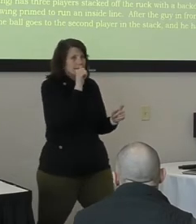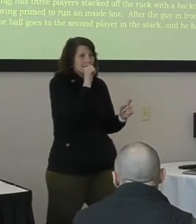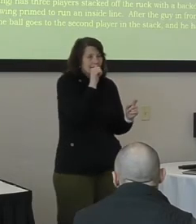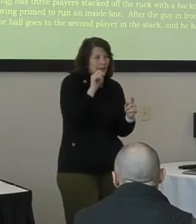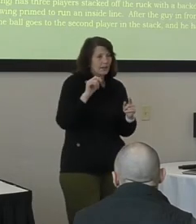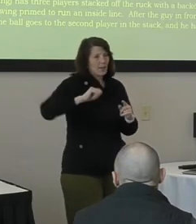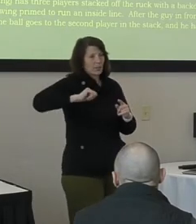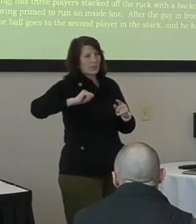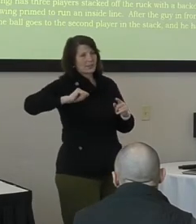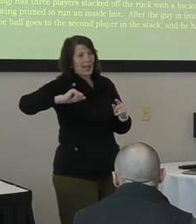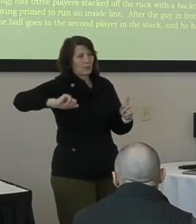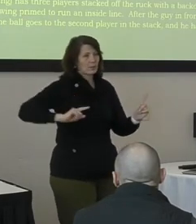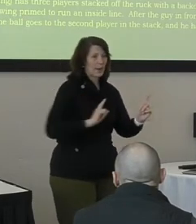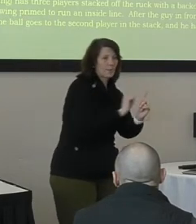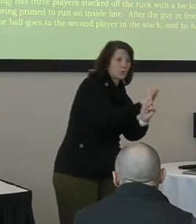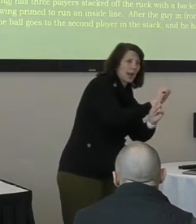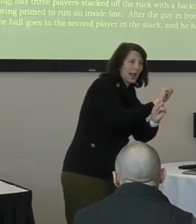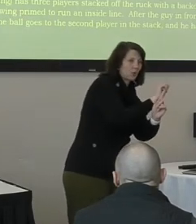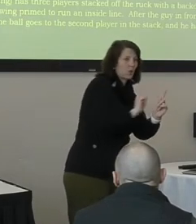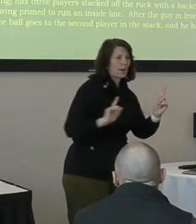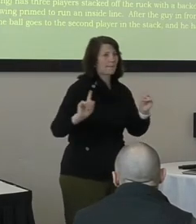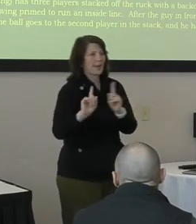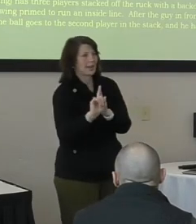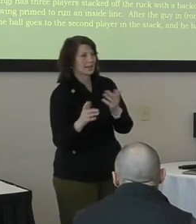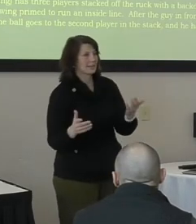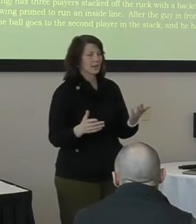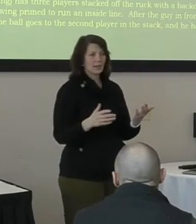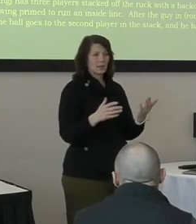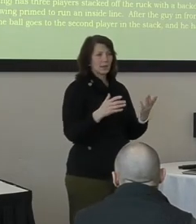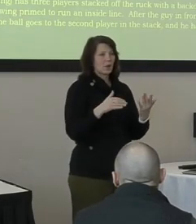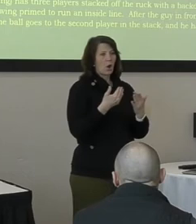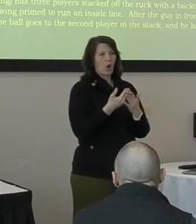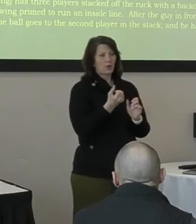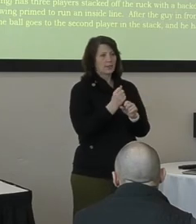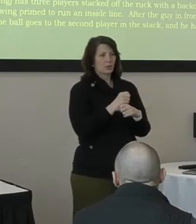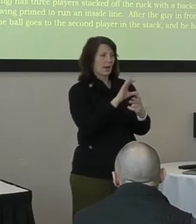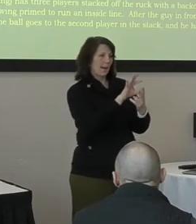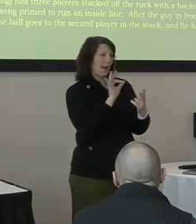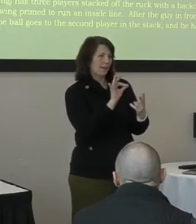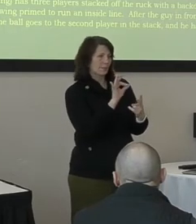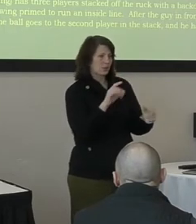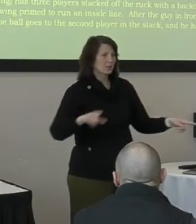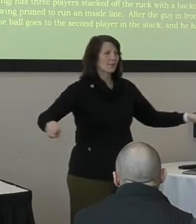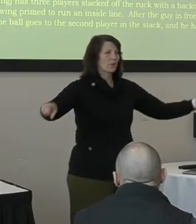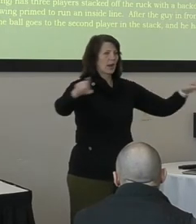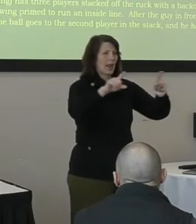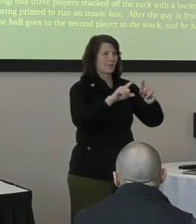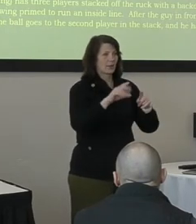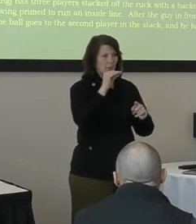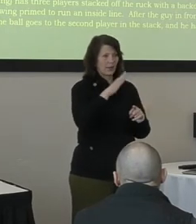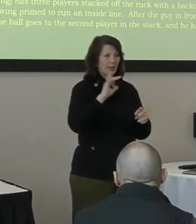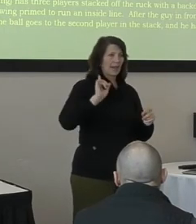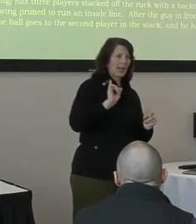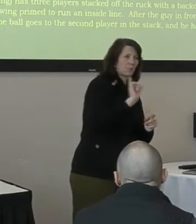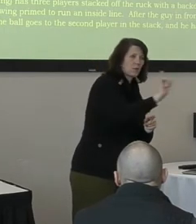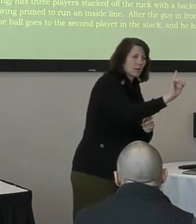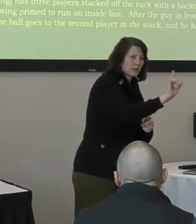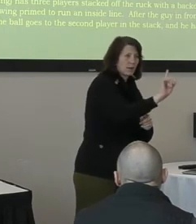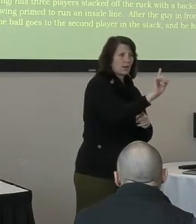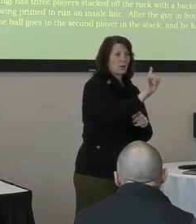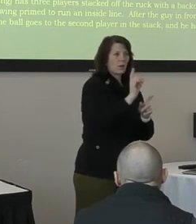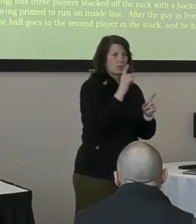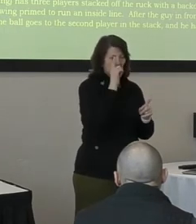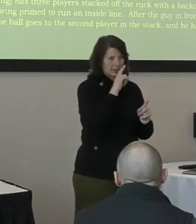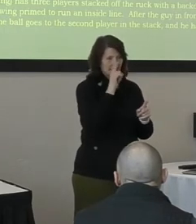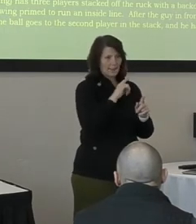to either come around or come back inside. The point being, all of this creates options for everybody, because when that guy runs that front guy runs that hard